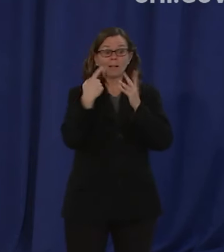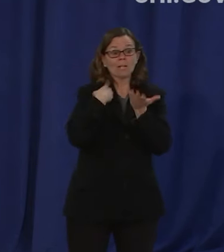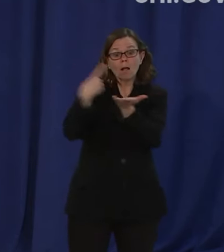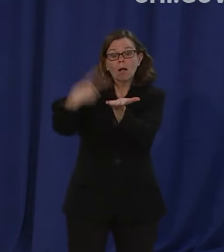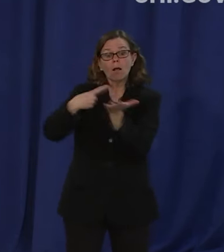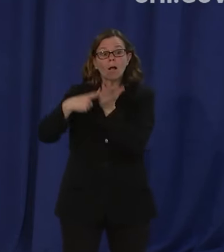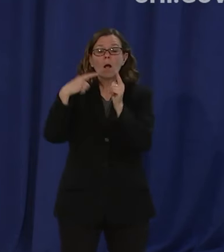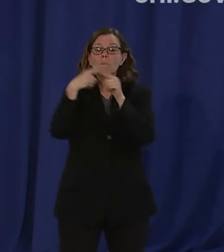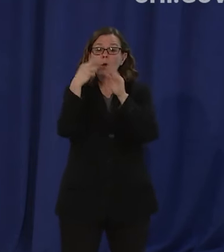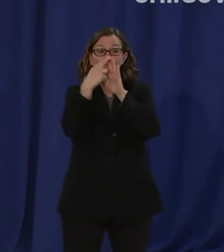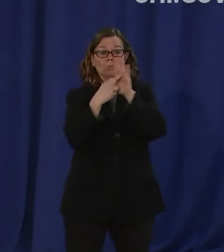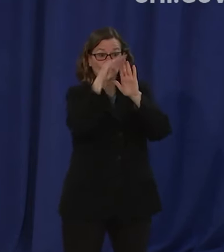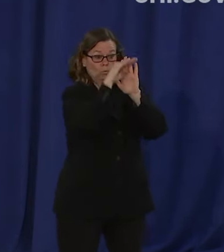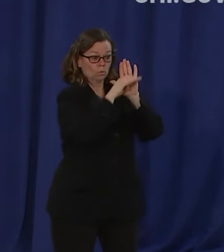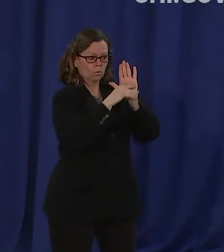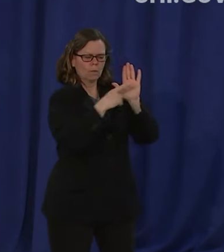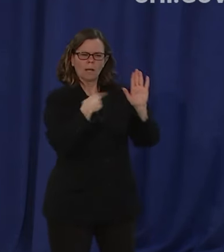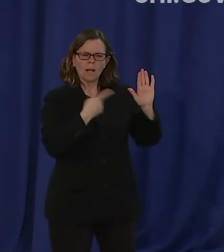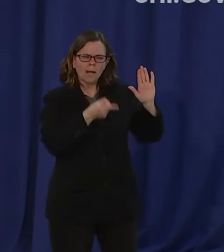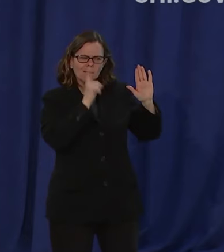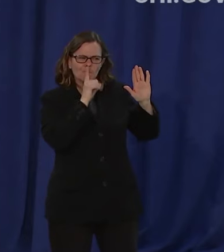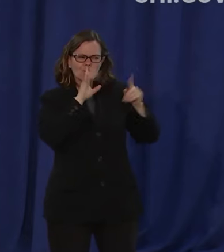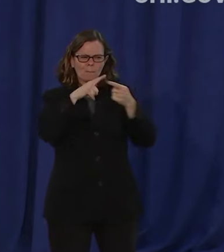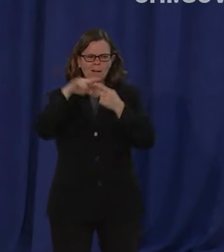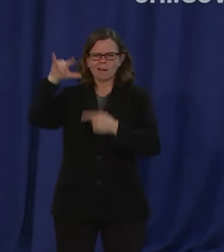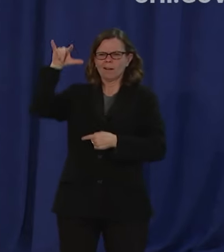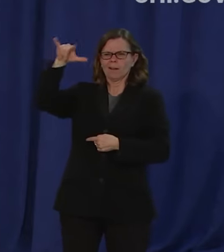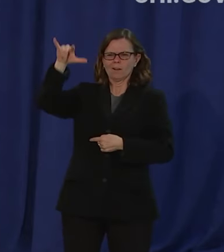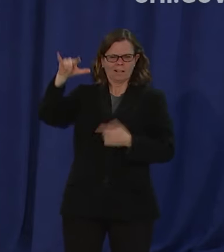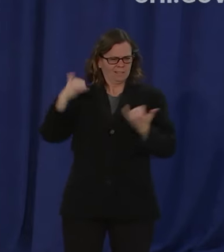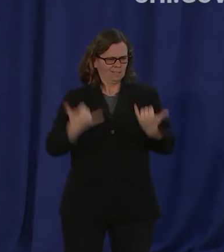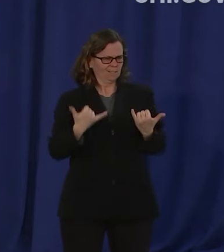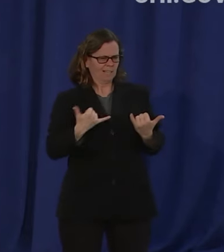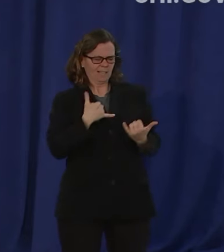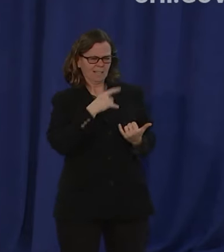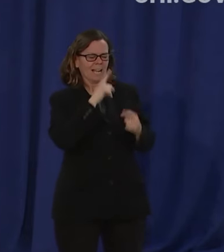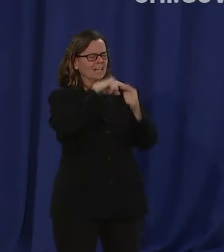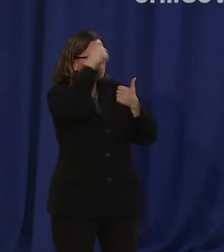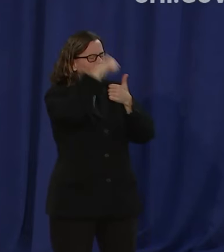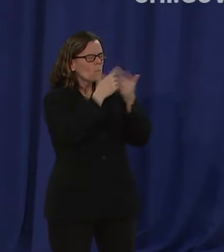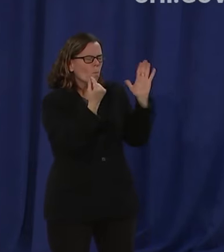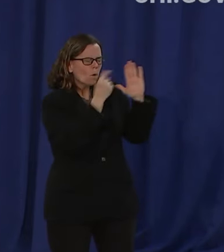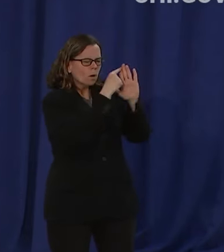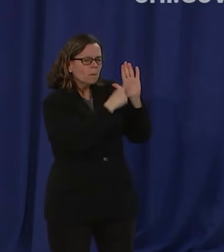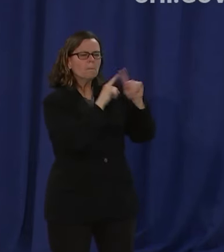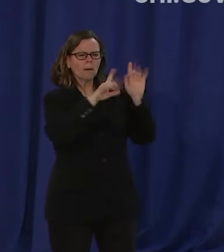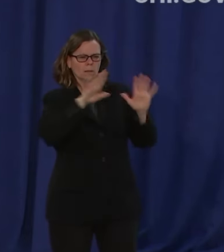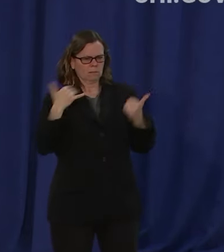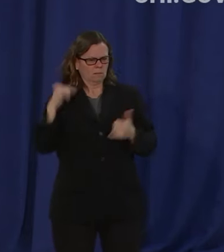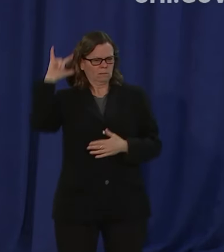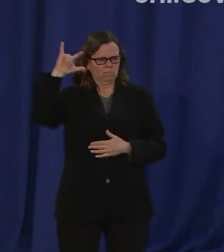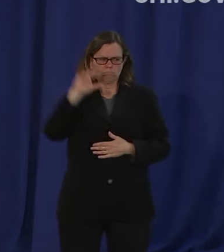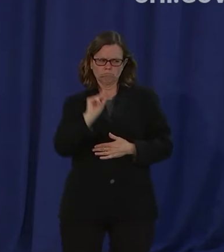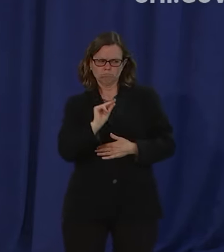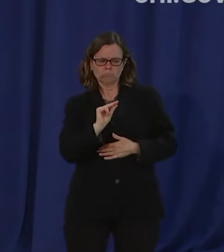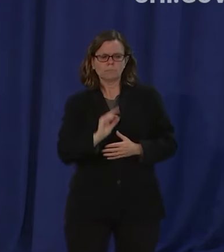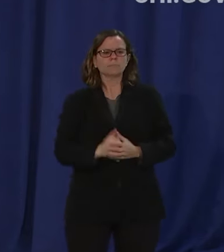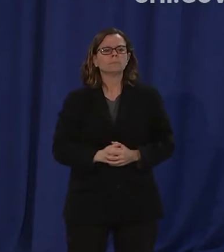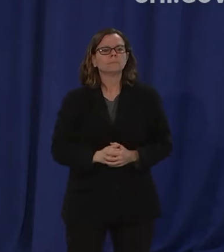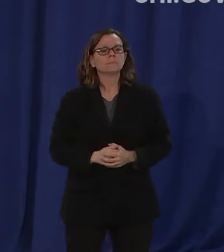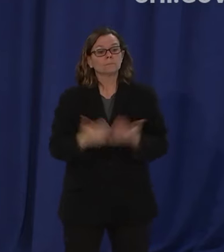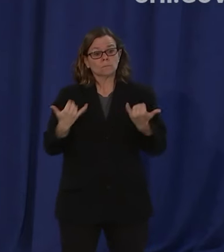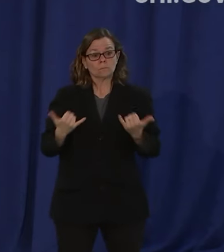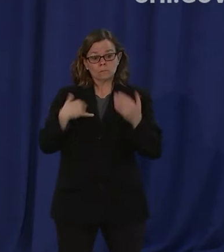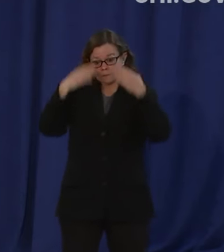question this was this is an ordinance that's specifically geared towards renewing contracts with concessionaires who